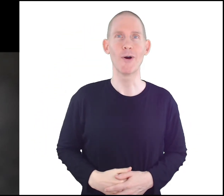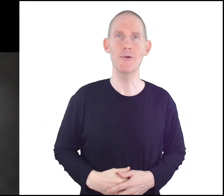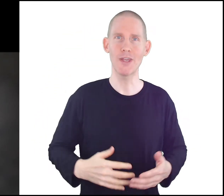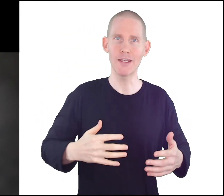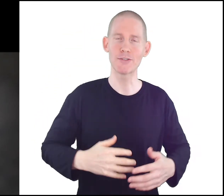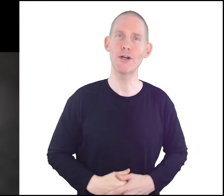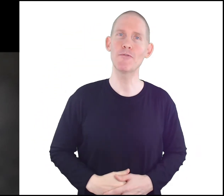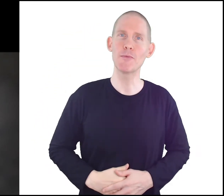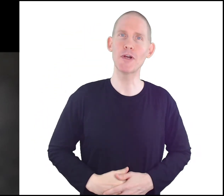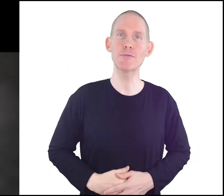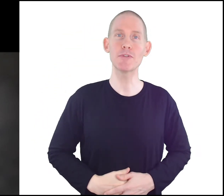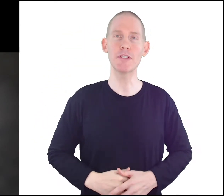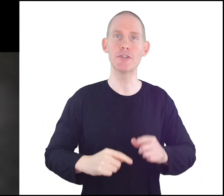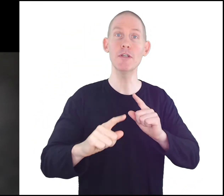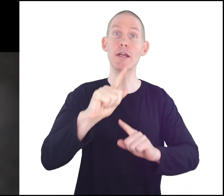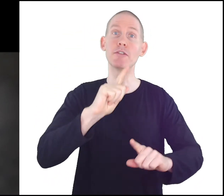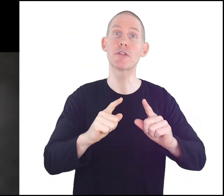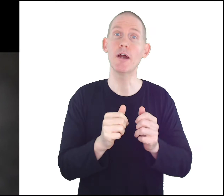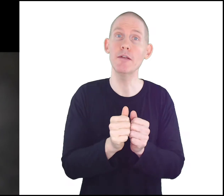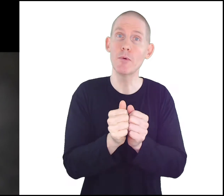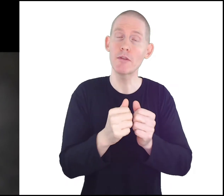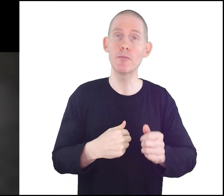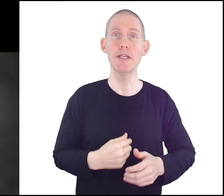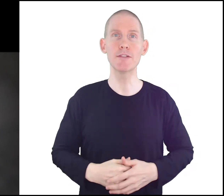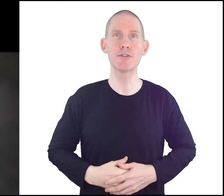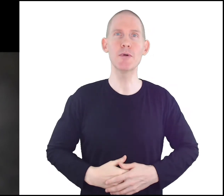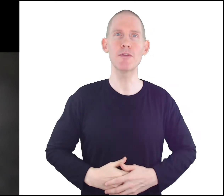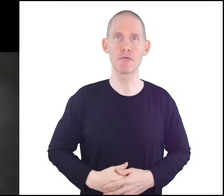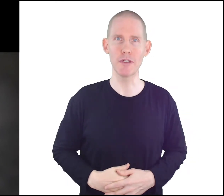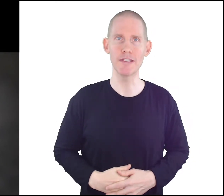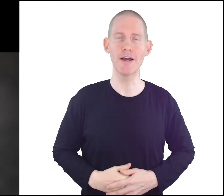Okay, starting from the rest position, sign with me. Let's do it 3 times.